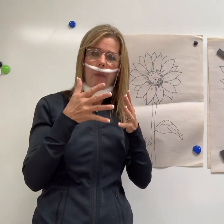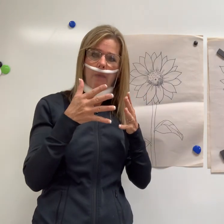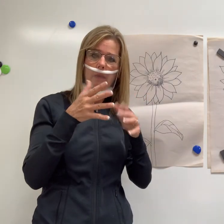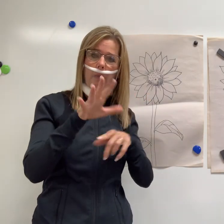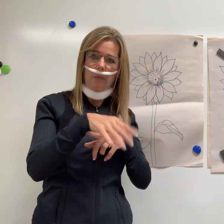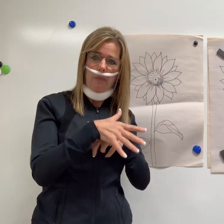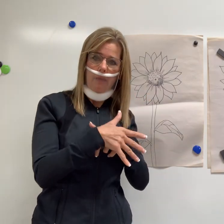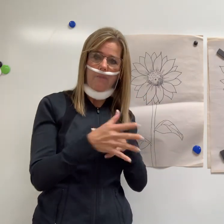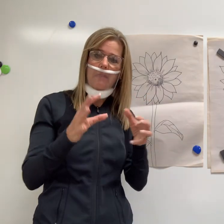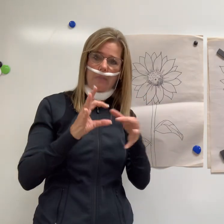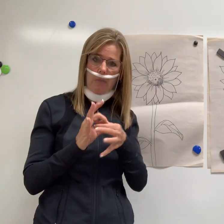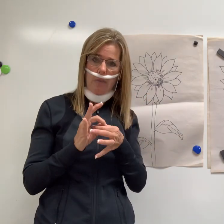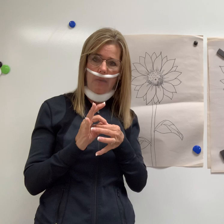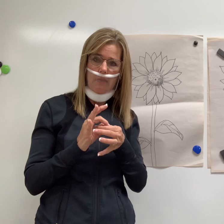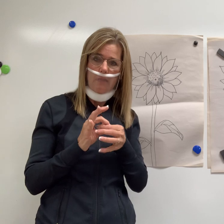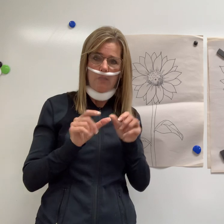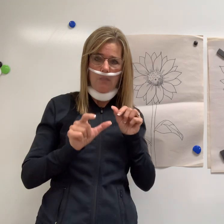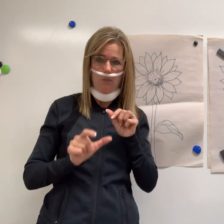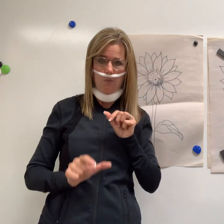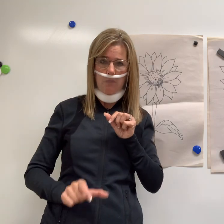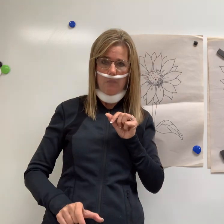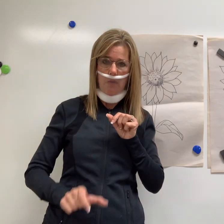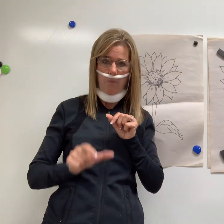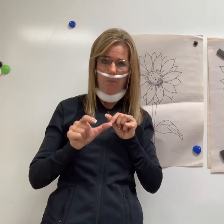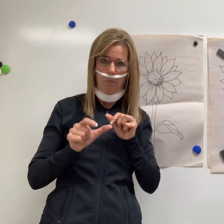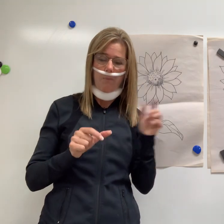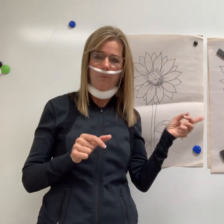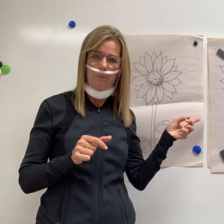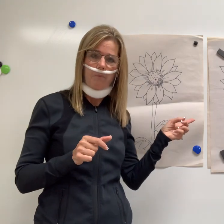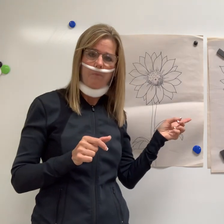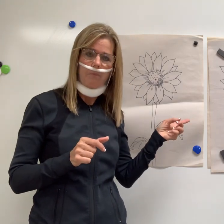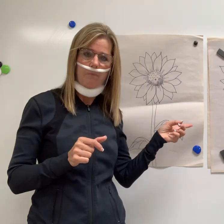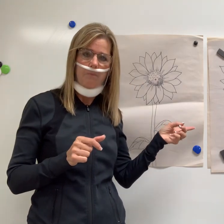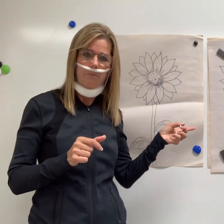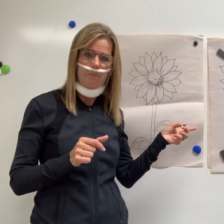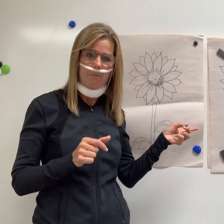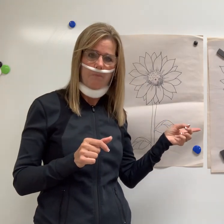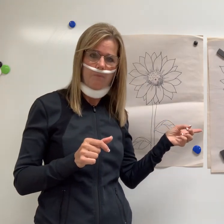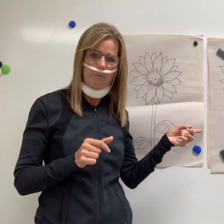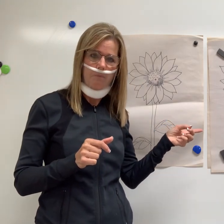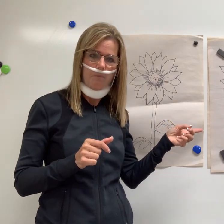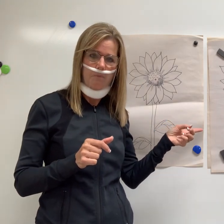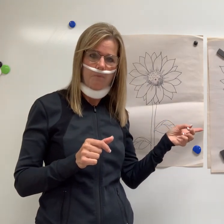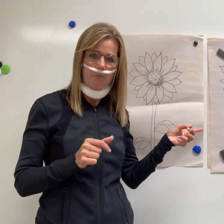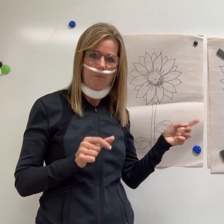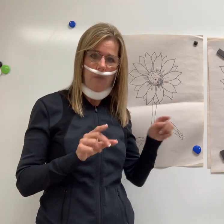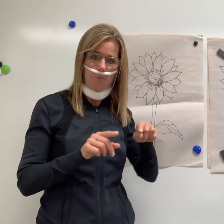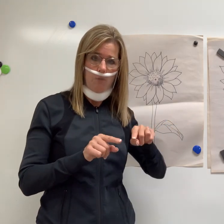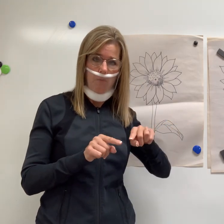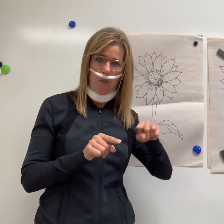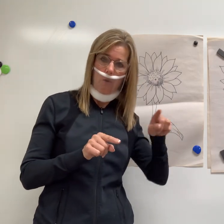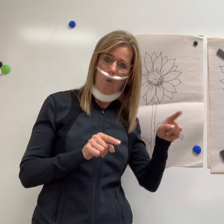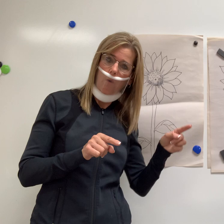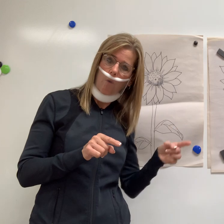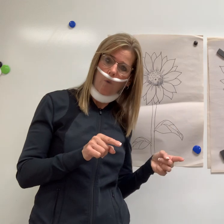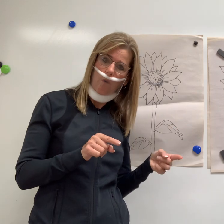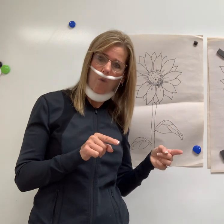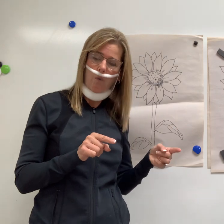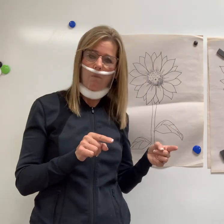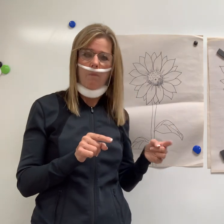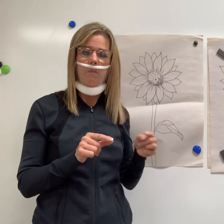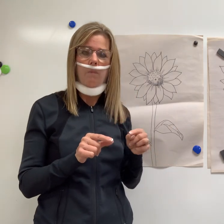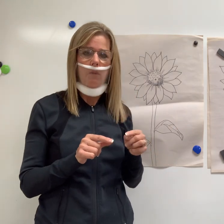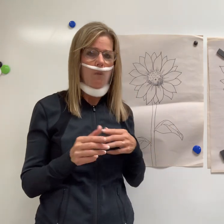stem. On that bottom straight line that you just did, I'm gonna go ahead and just kind of make a curve line. You can make it real droopy